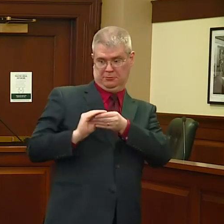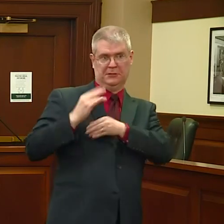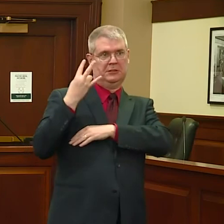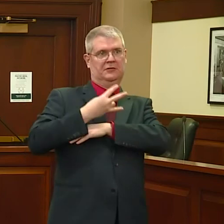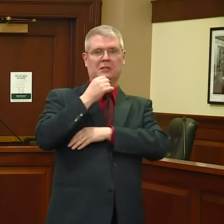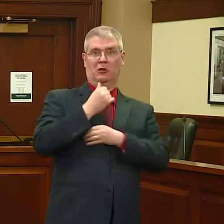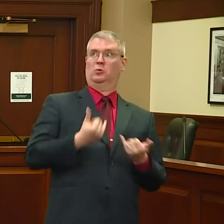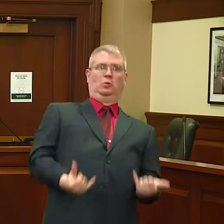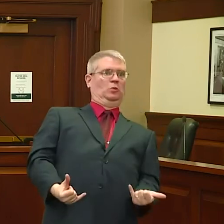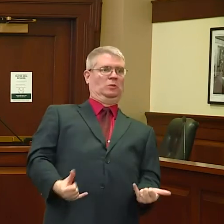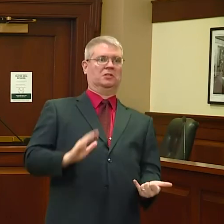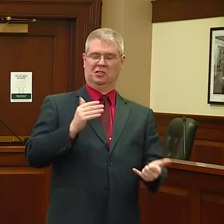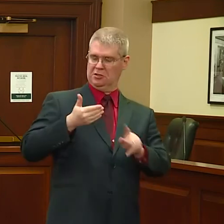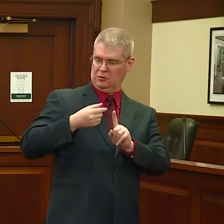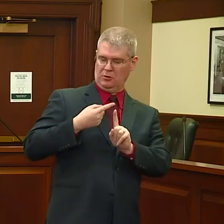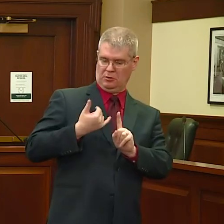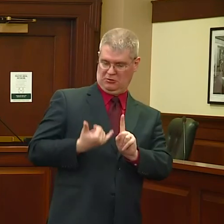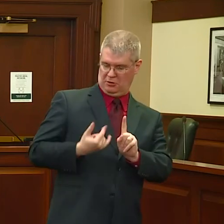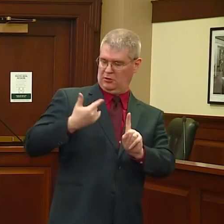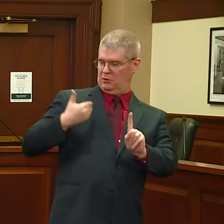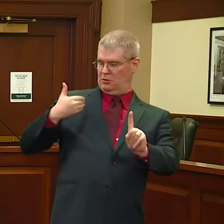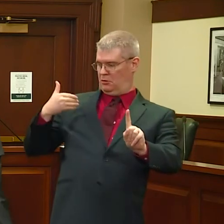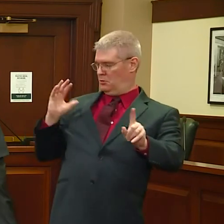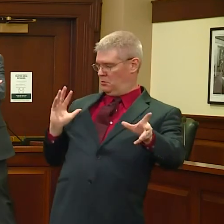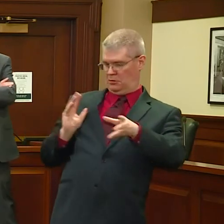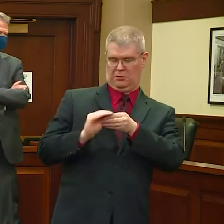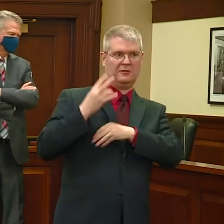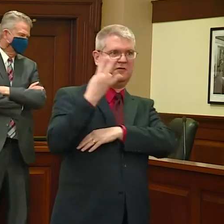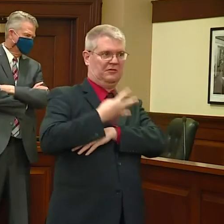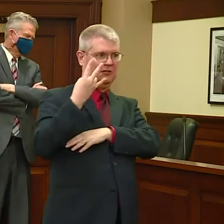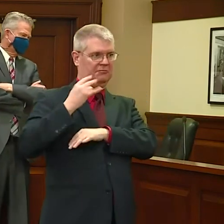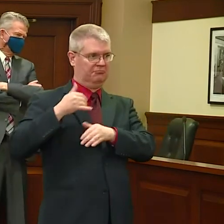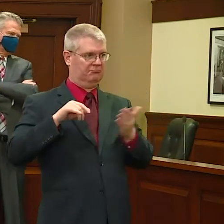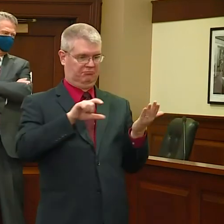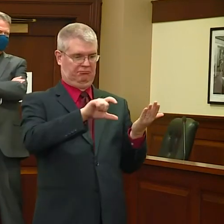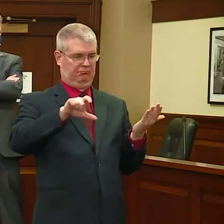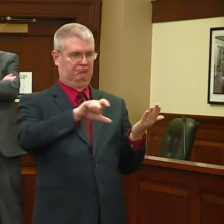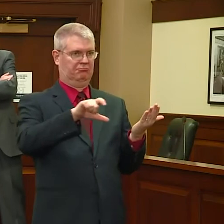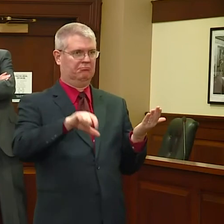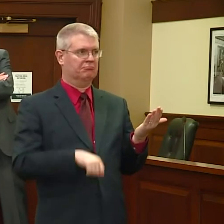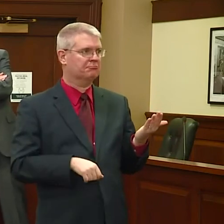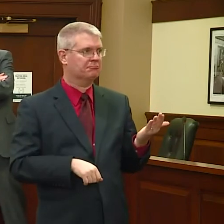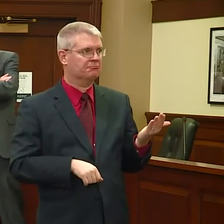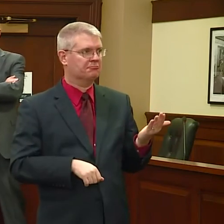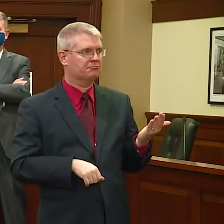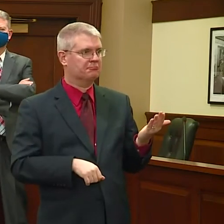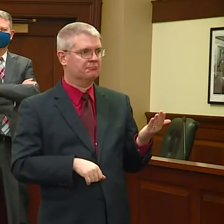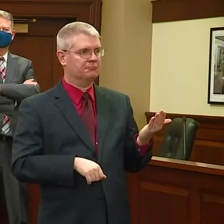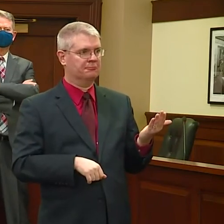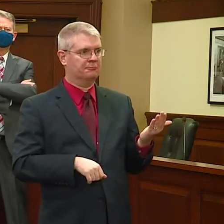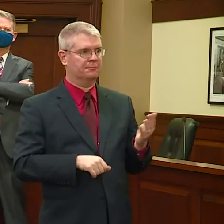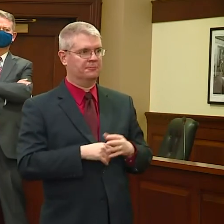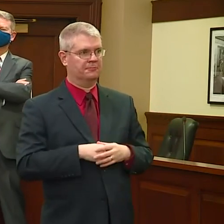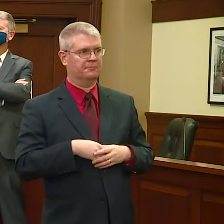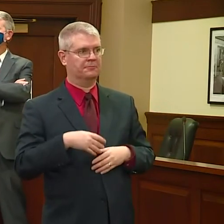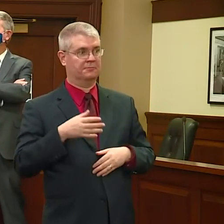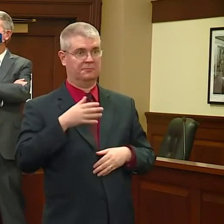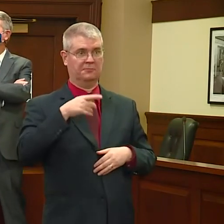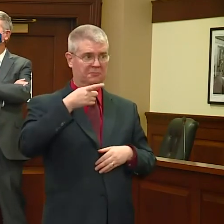see that the very right part of the slide is cut off, at least in the view I'm looking at right now. But go on that website. You can sort those